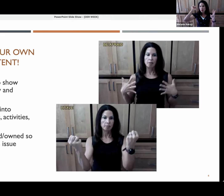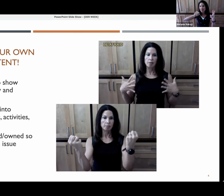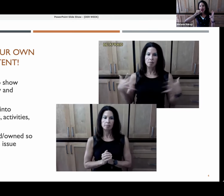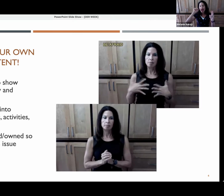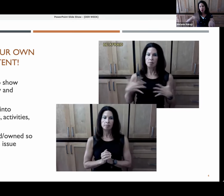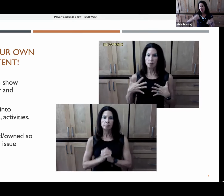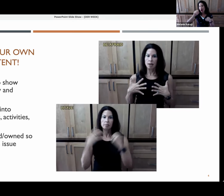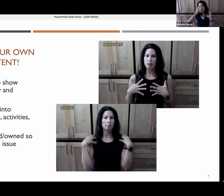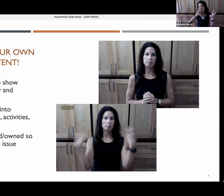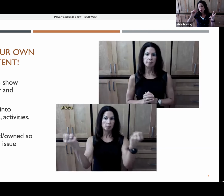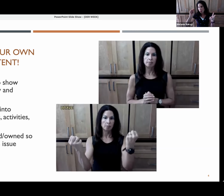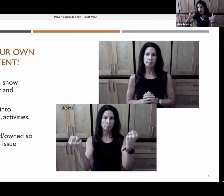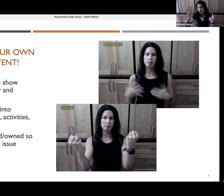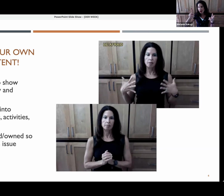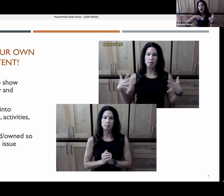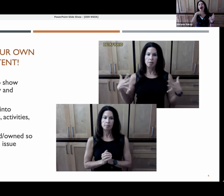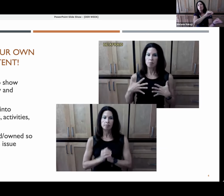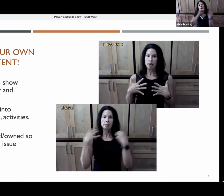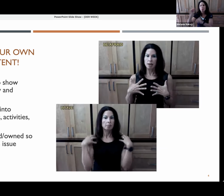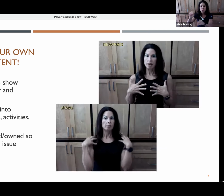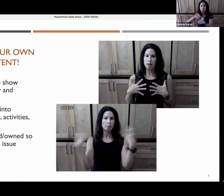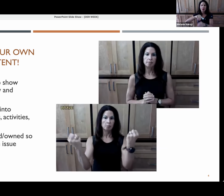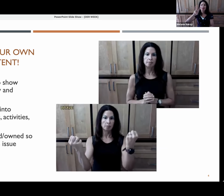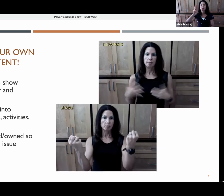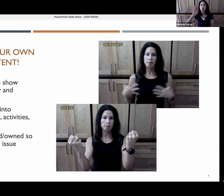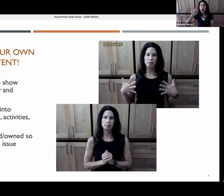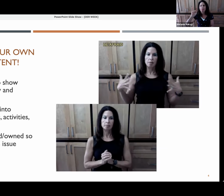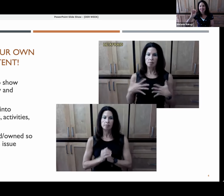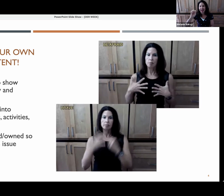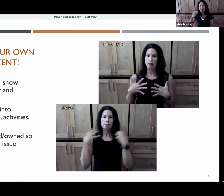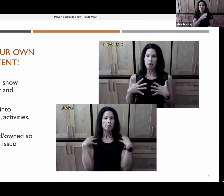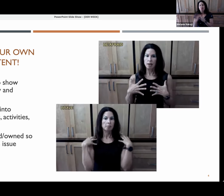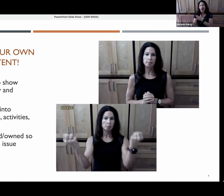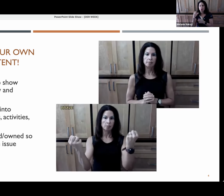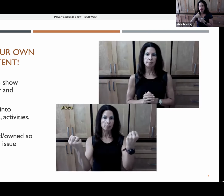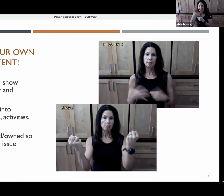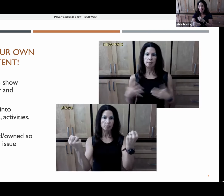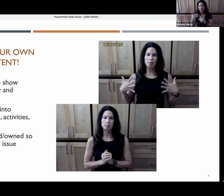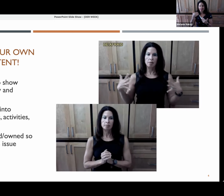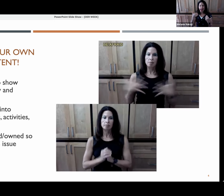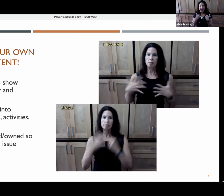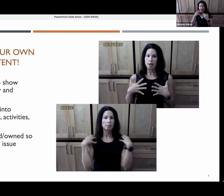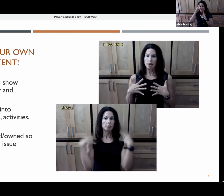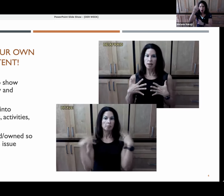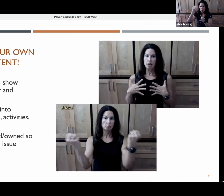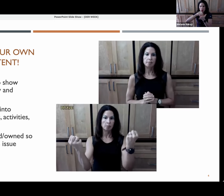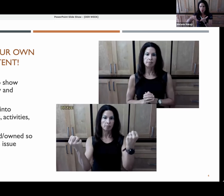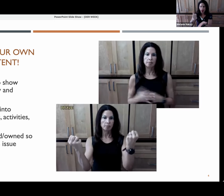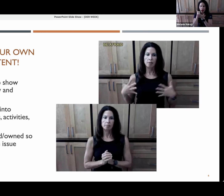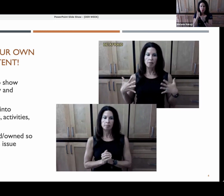And suppose I wanted to upload to OER, then I can put them in the website as well. And I plan